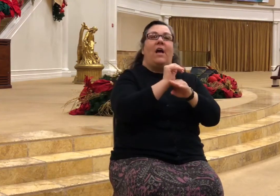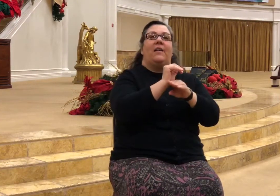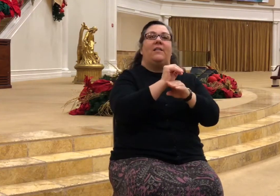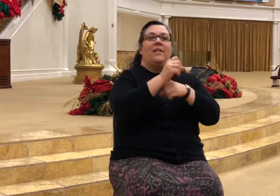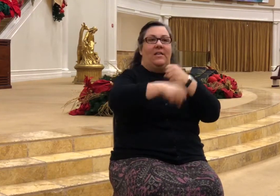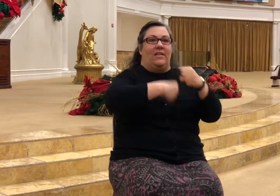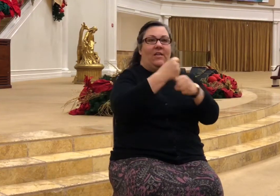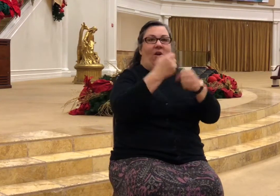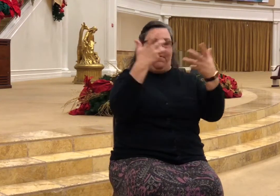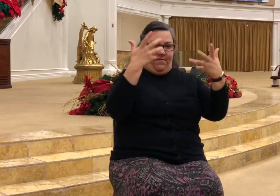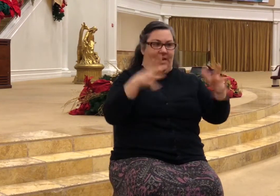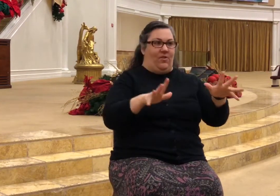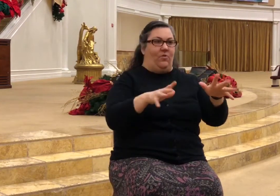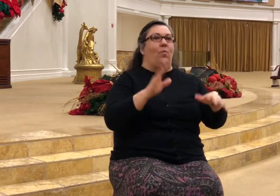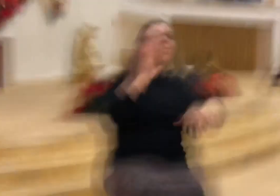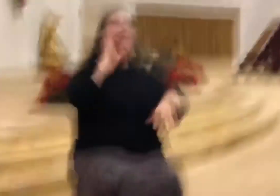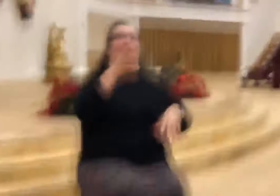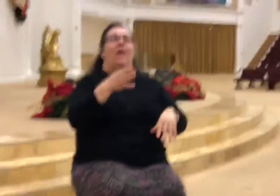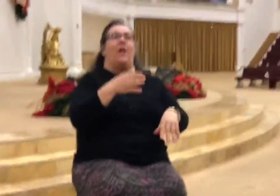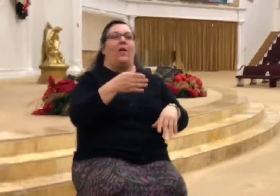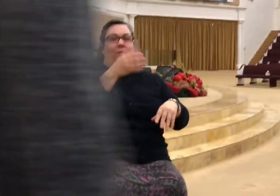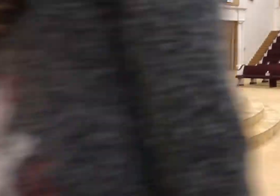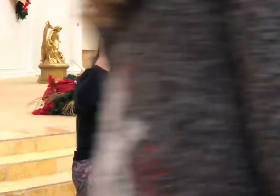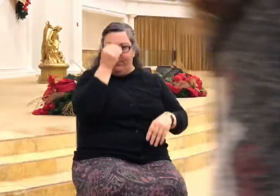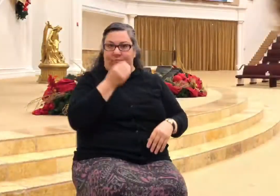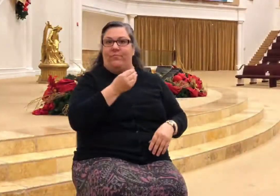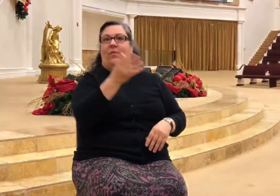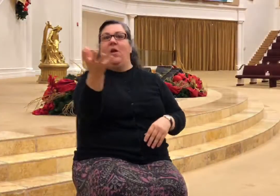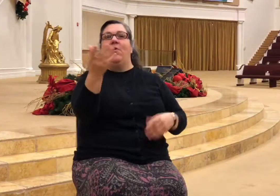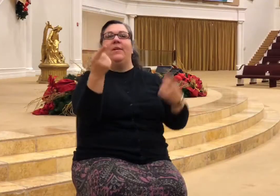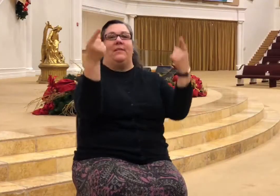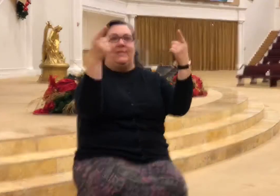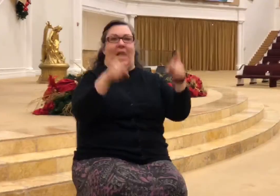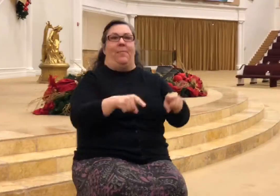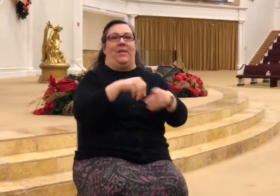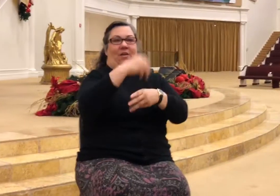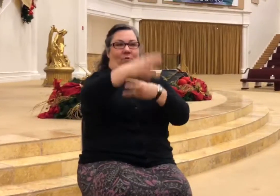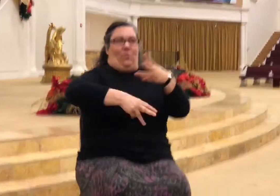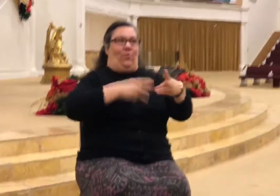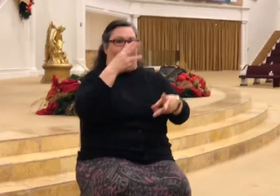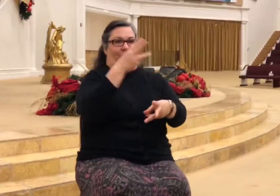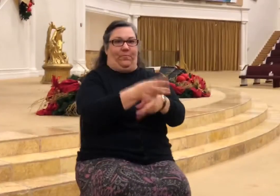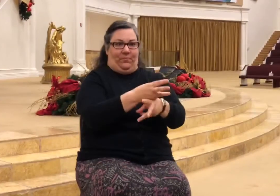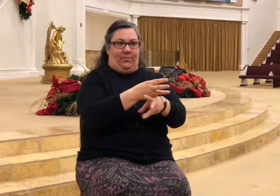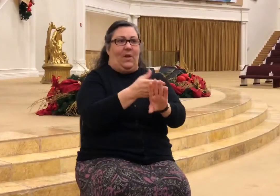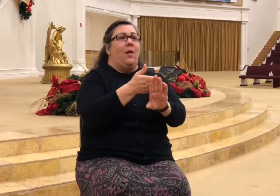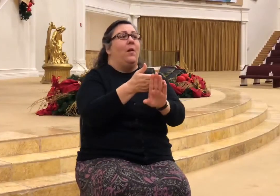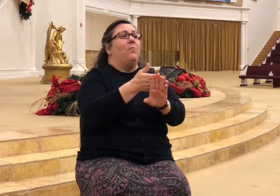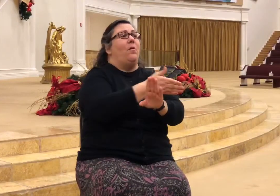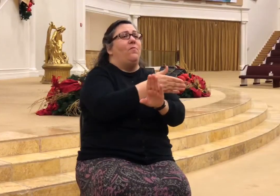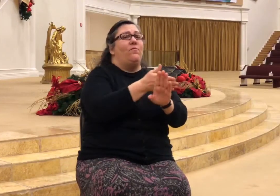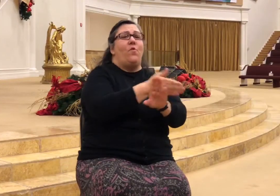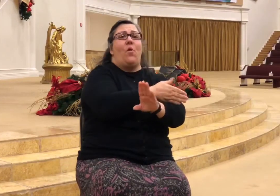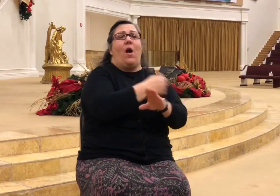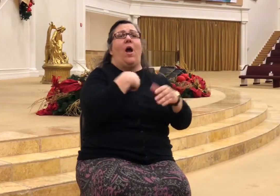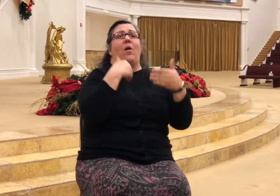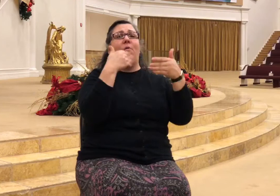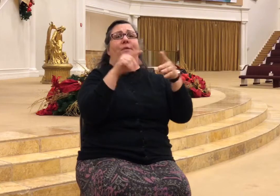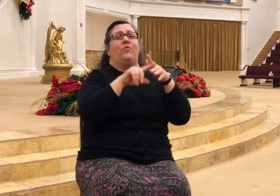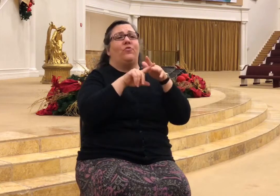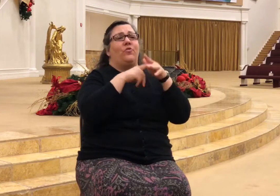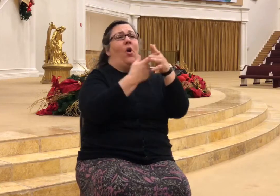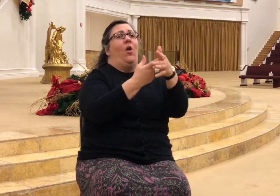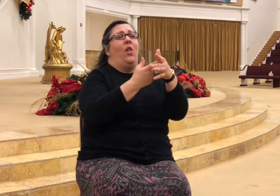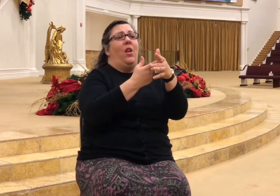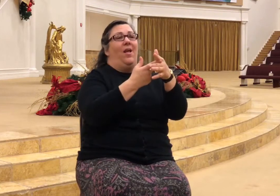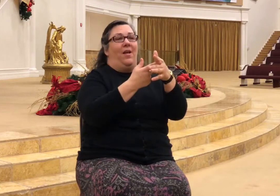of update you on some of the things that are taking place around the world. And before I start with some of the pictures, I want